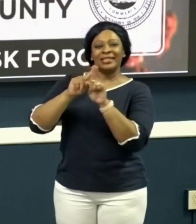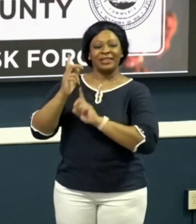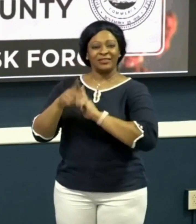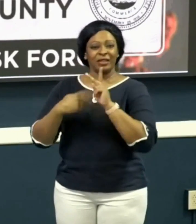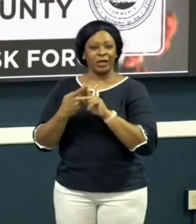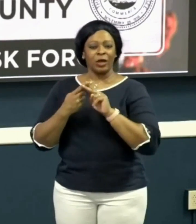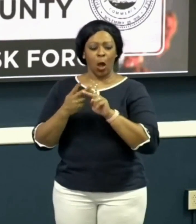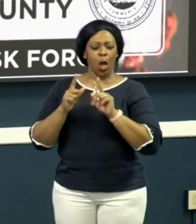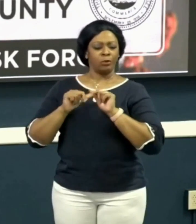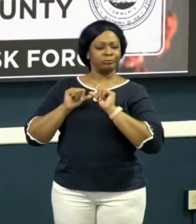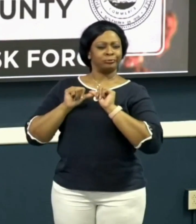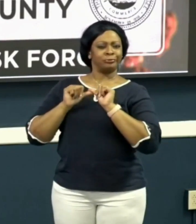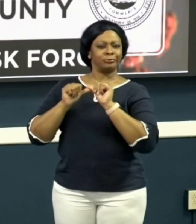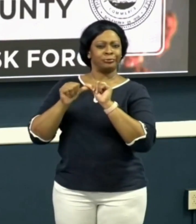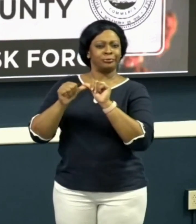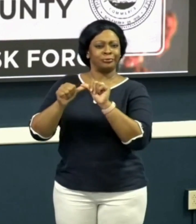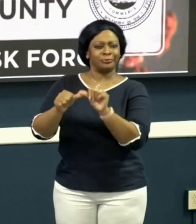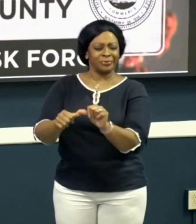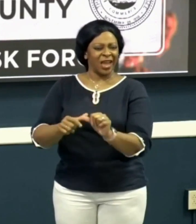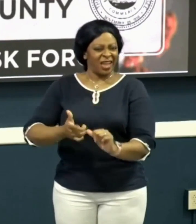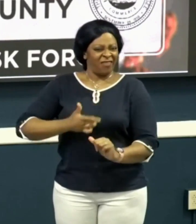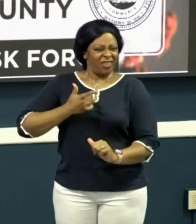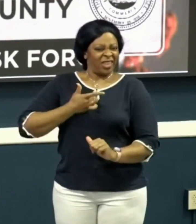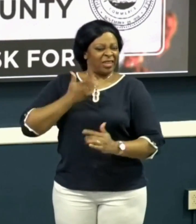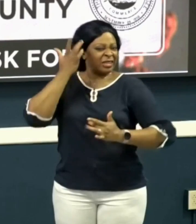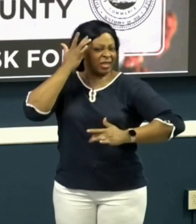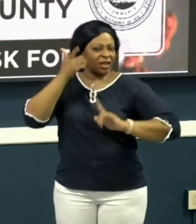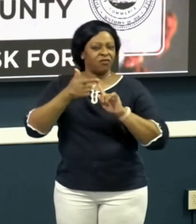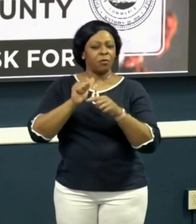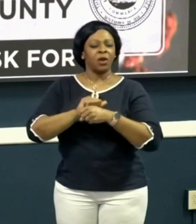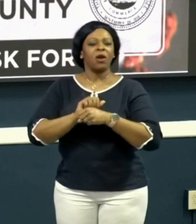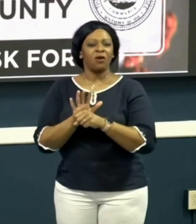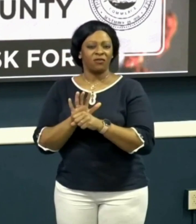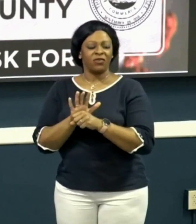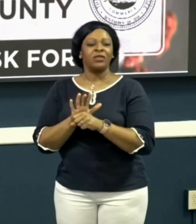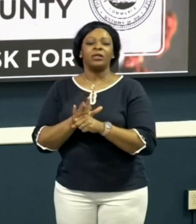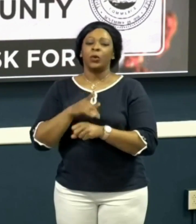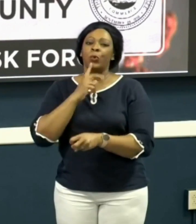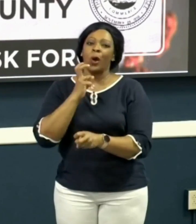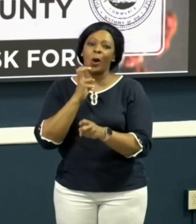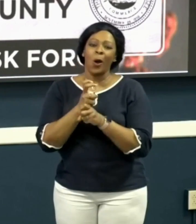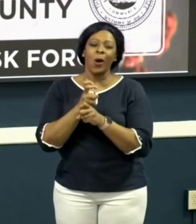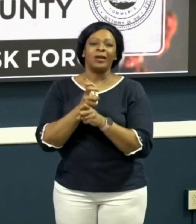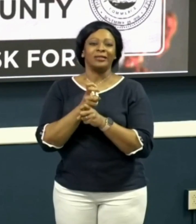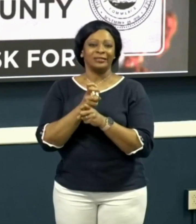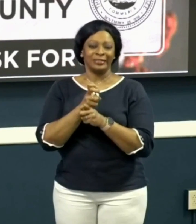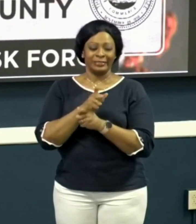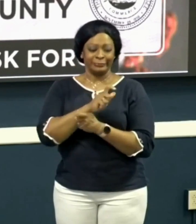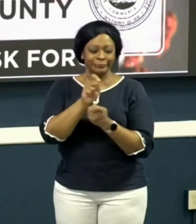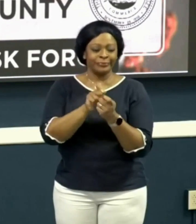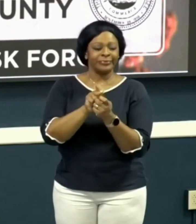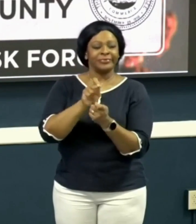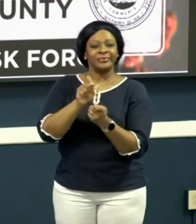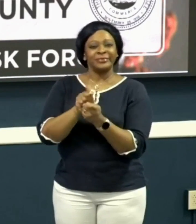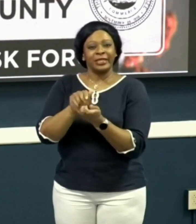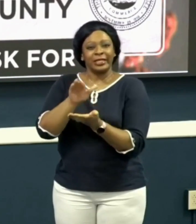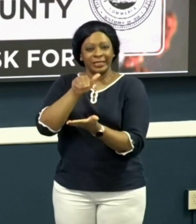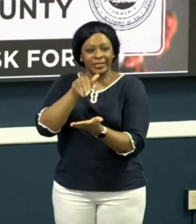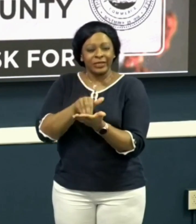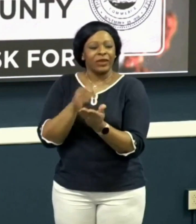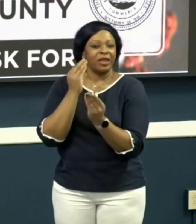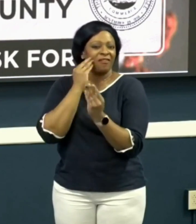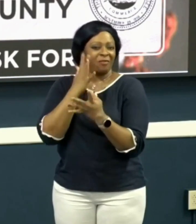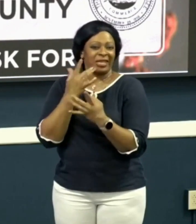long haulers syndrome from COVID, it's hard to have that in a centralized location right